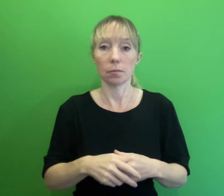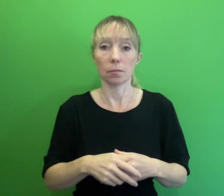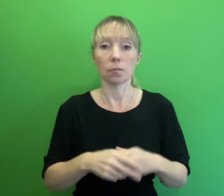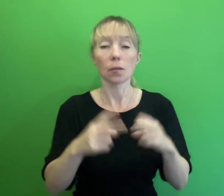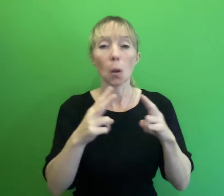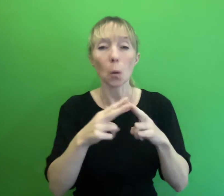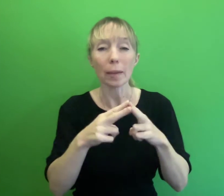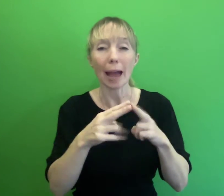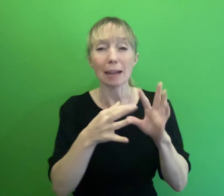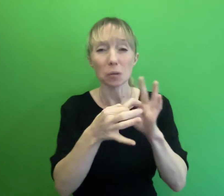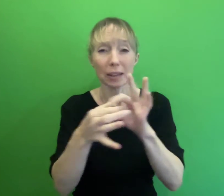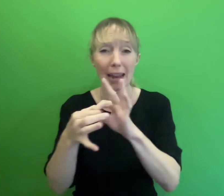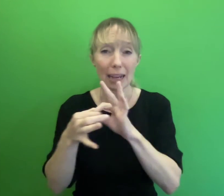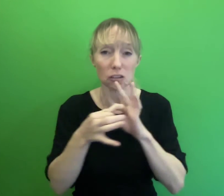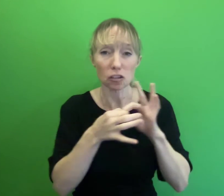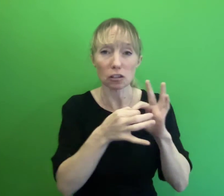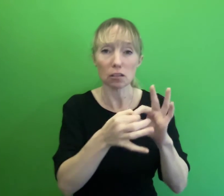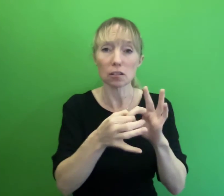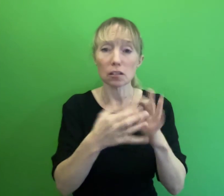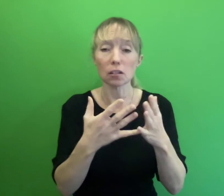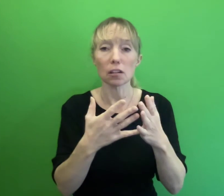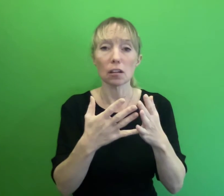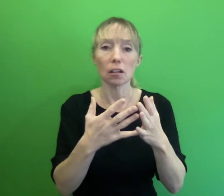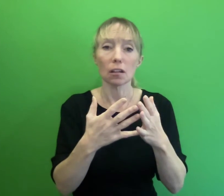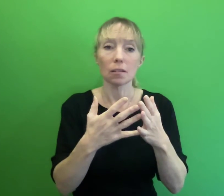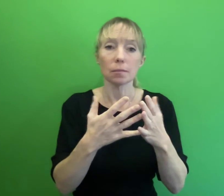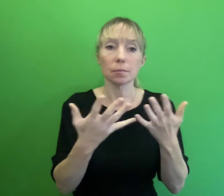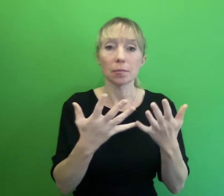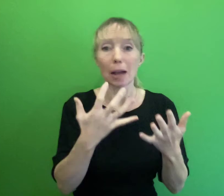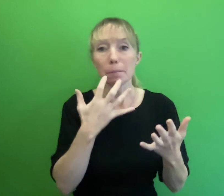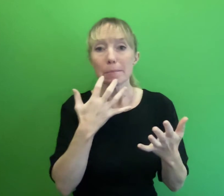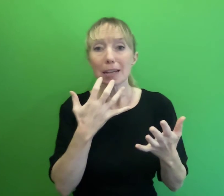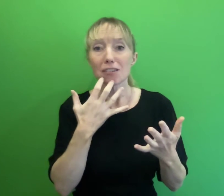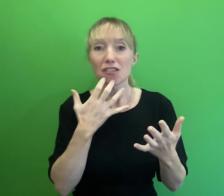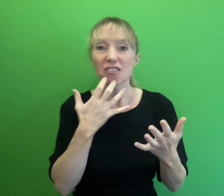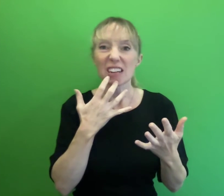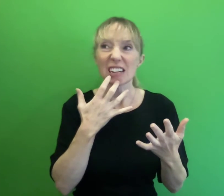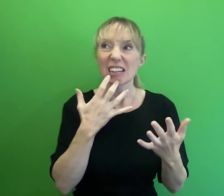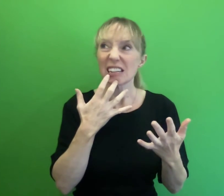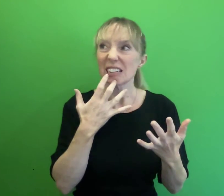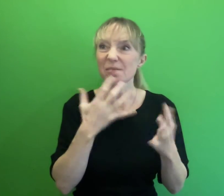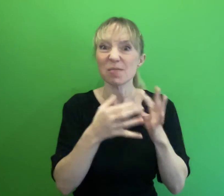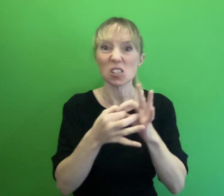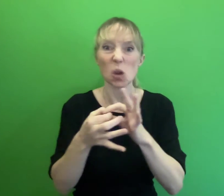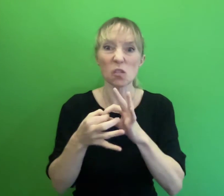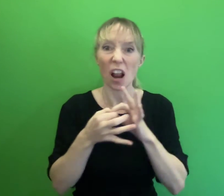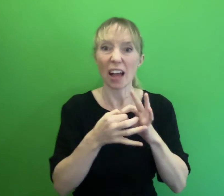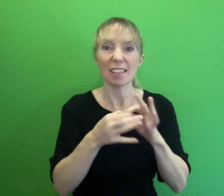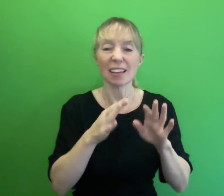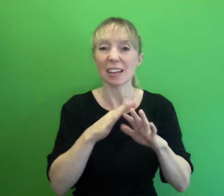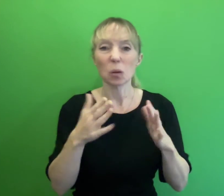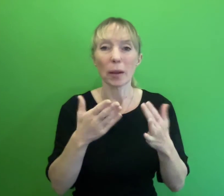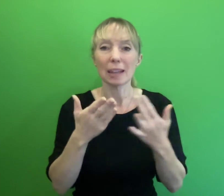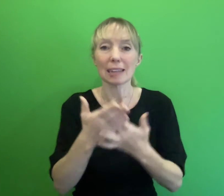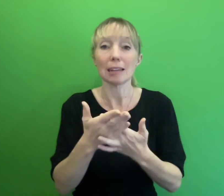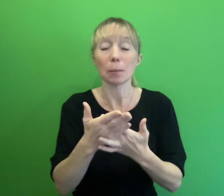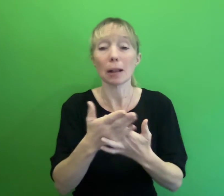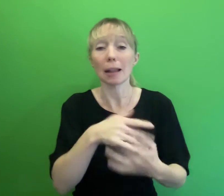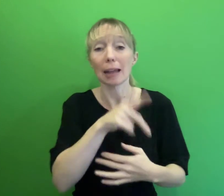connection. Whilst obligatory socialising is often inaccessible, attendees wanted more space and opportunity